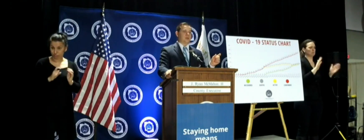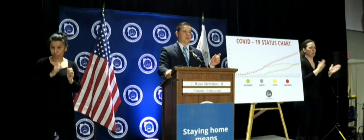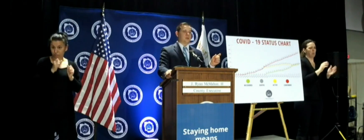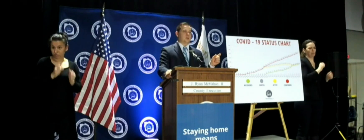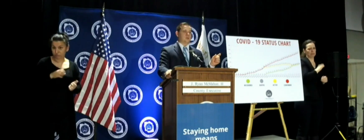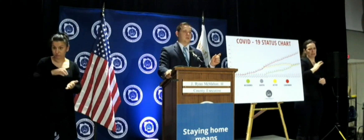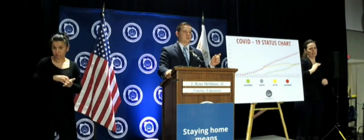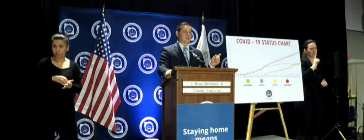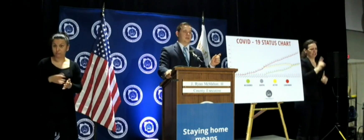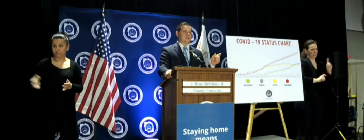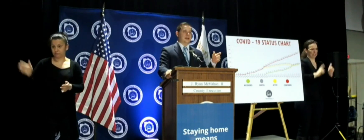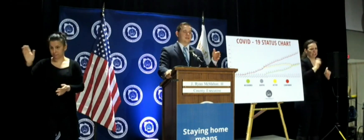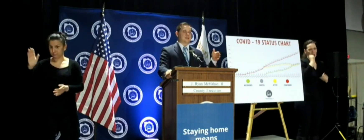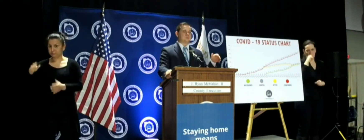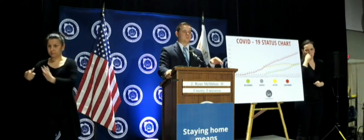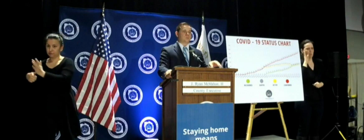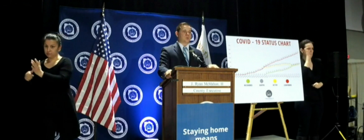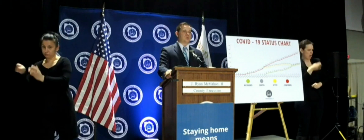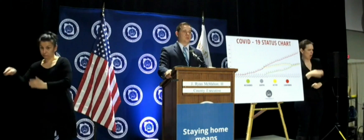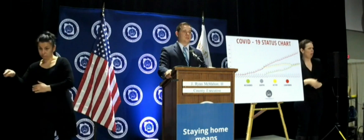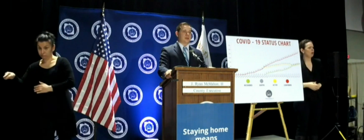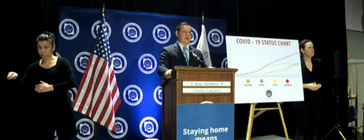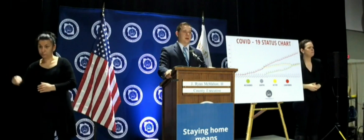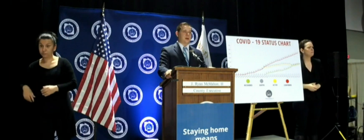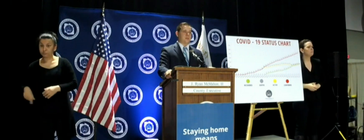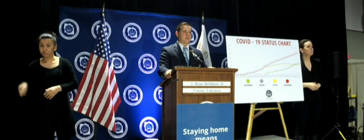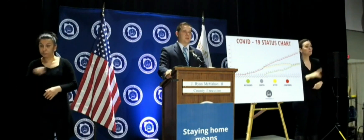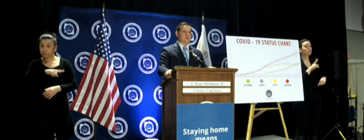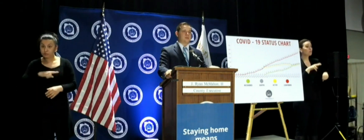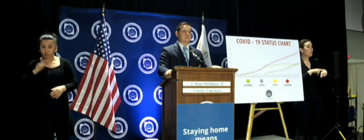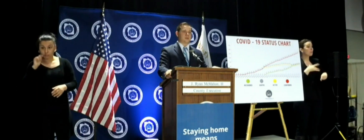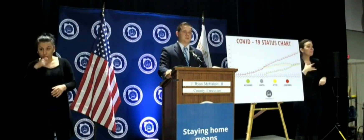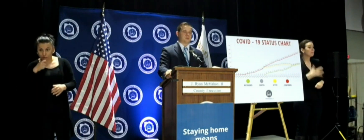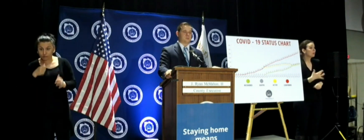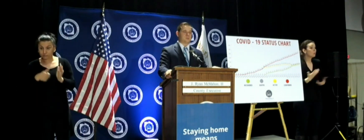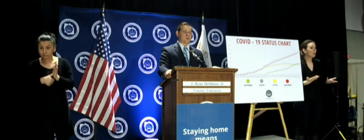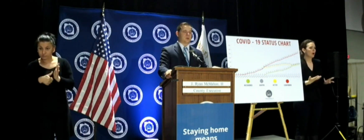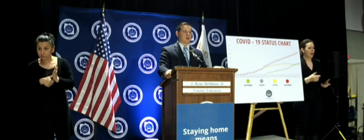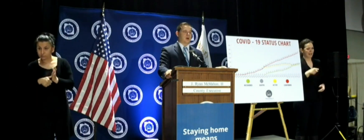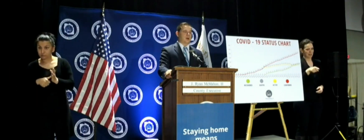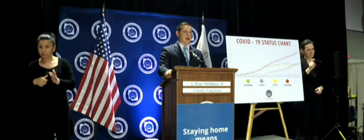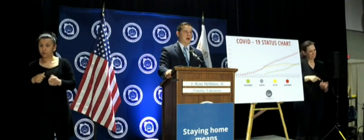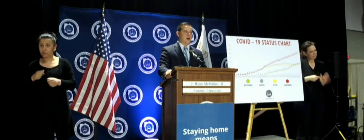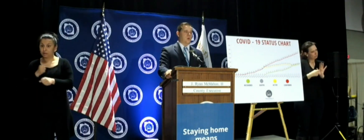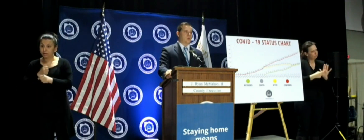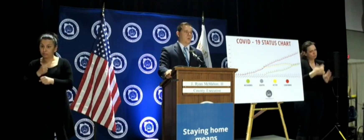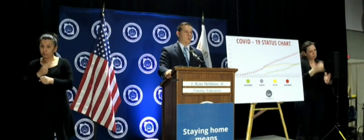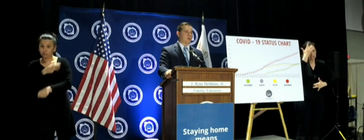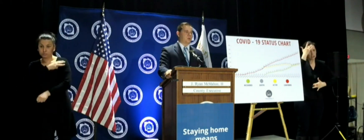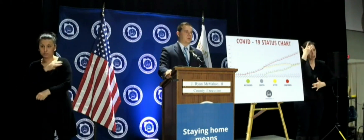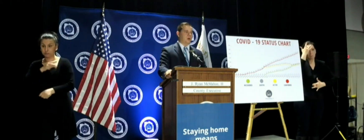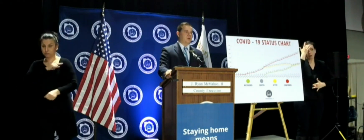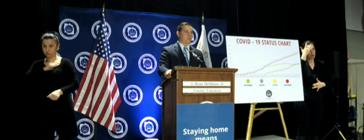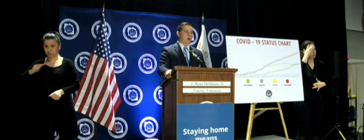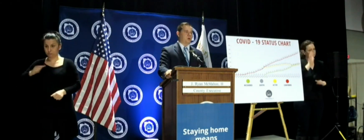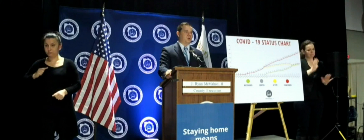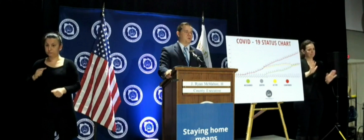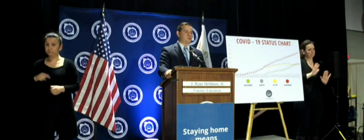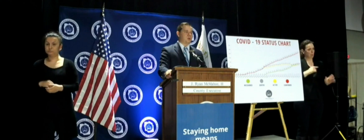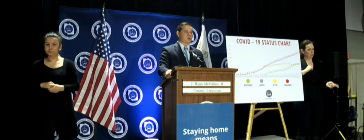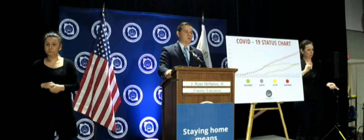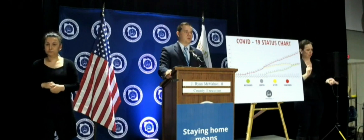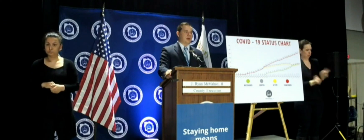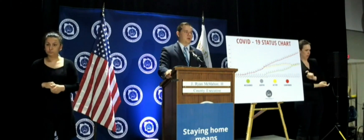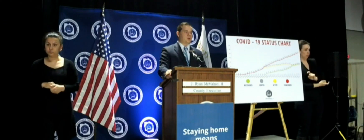normally to get a test, you need to meet symptoms. Now we're working with all of our